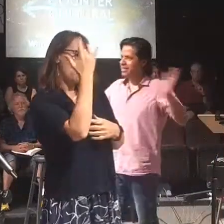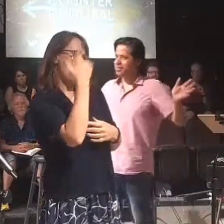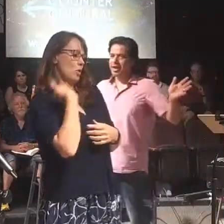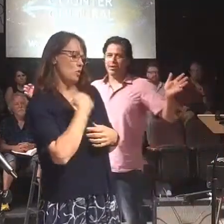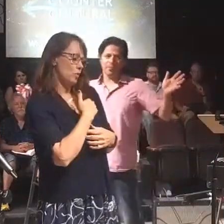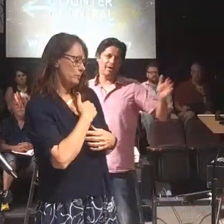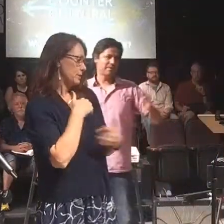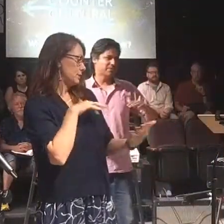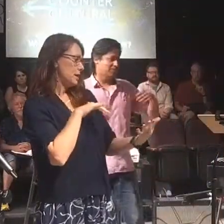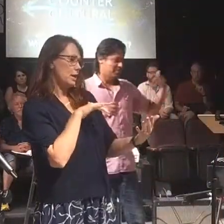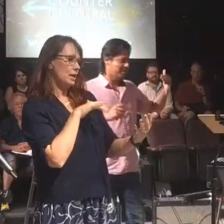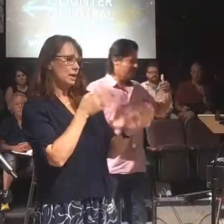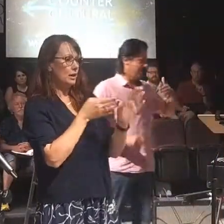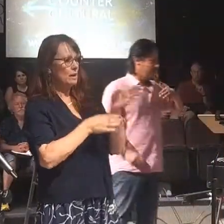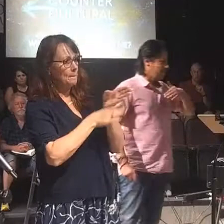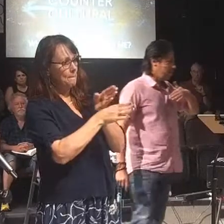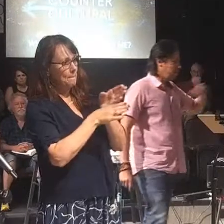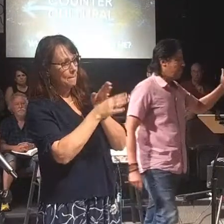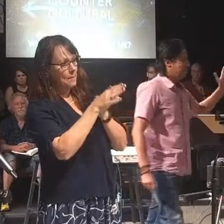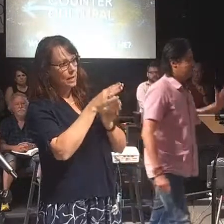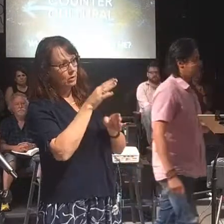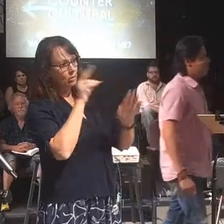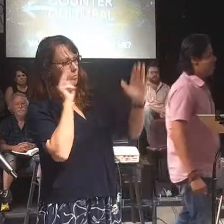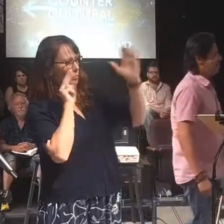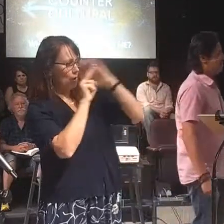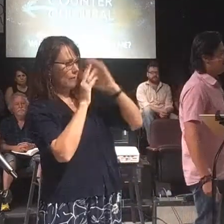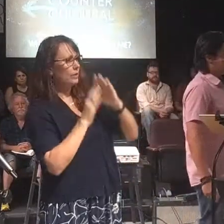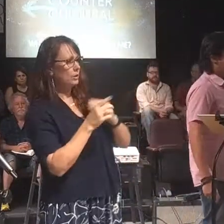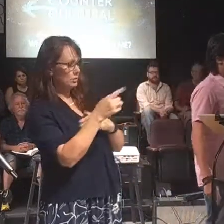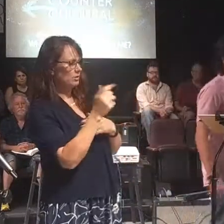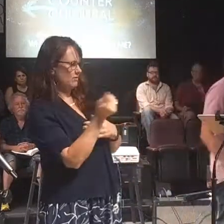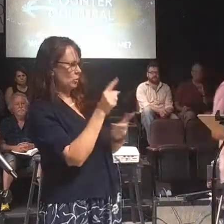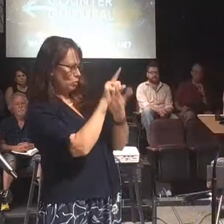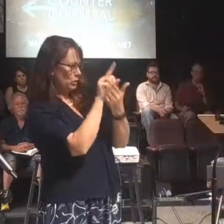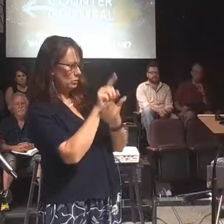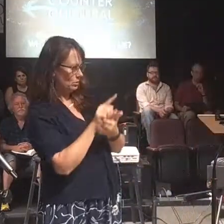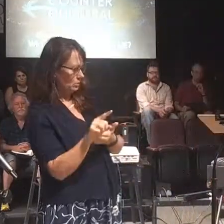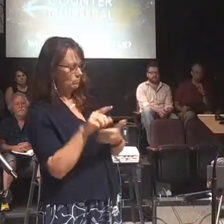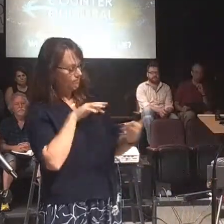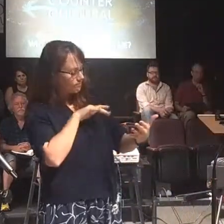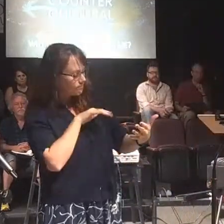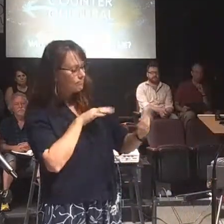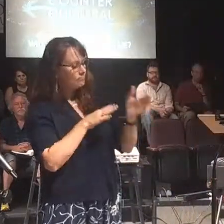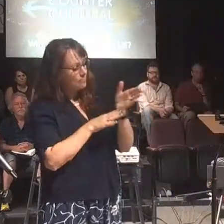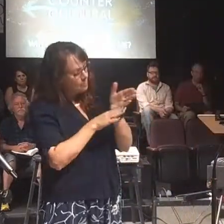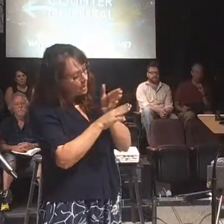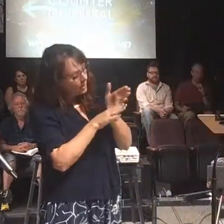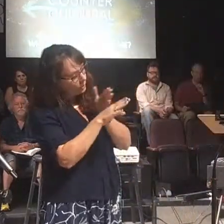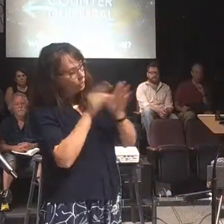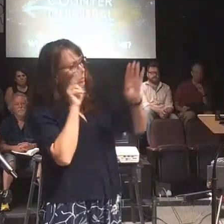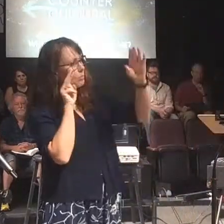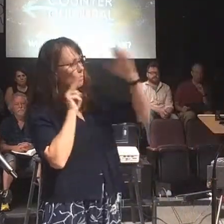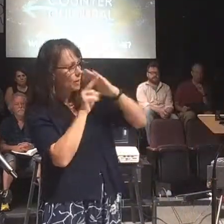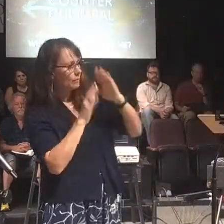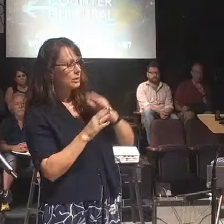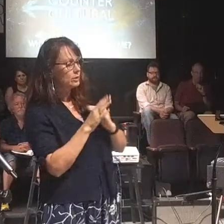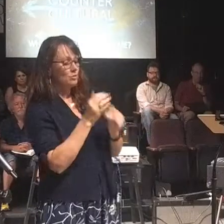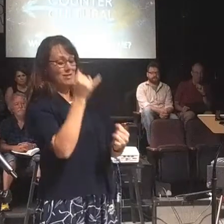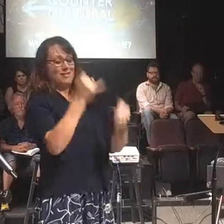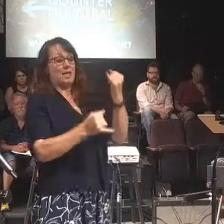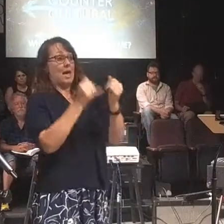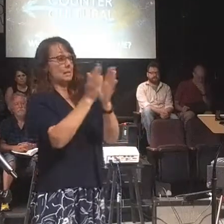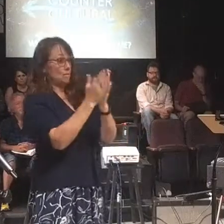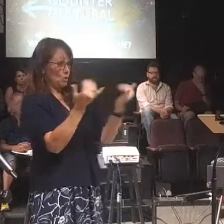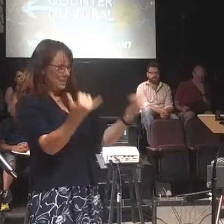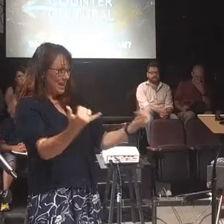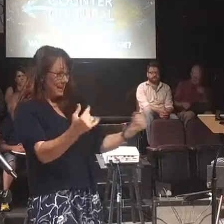been studying the minor prophets for a few weeks in a row, and we landed on the very last book, which